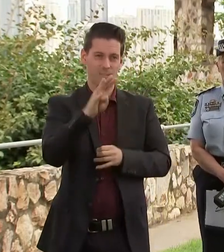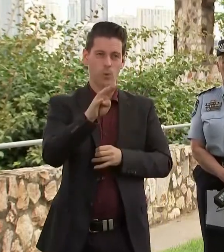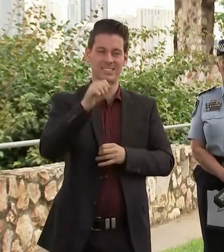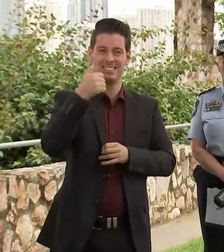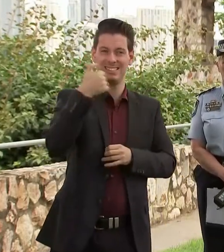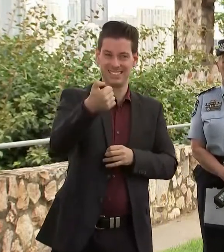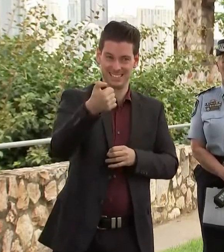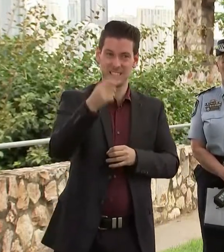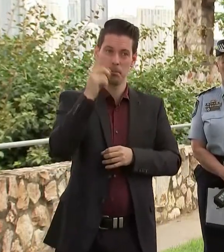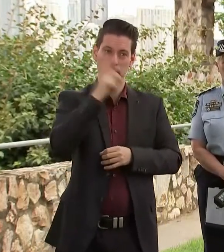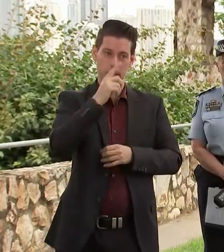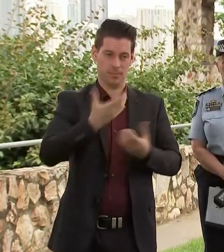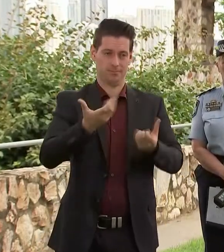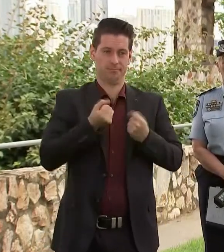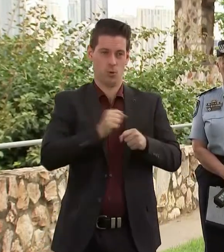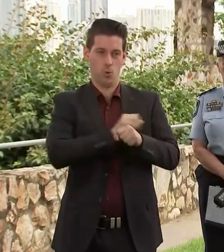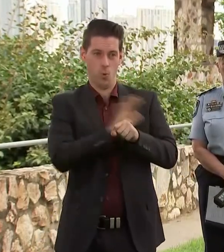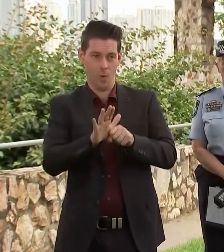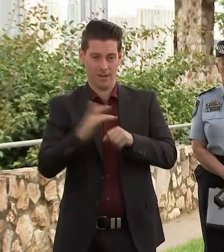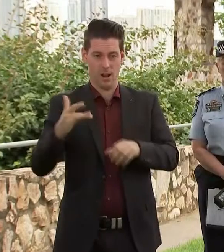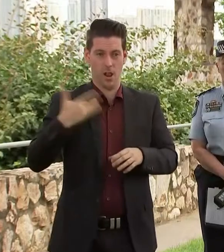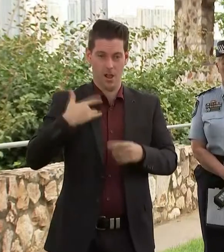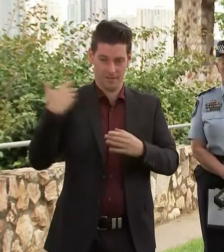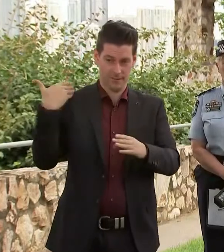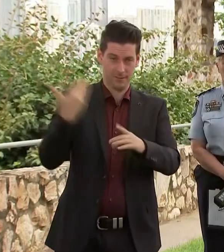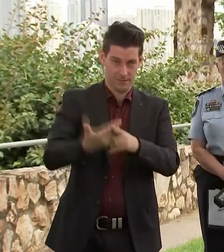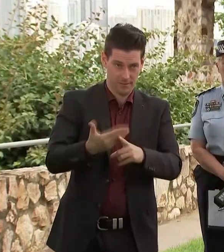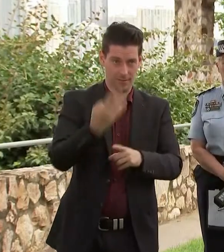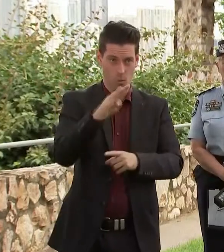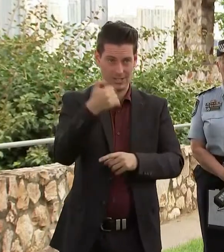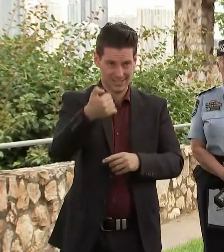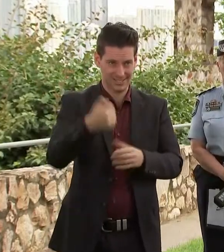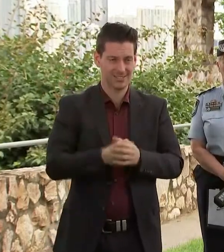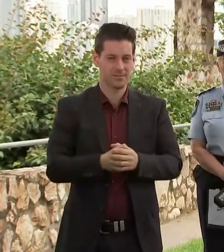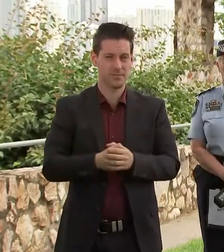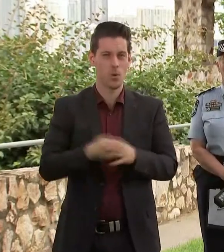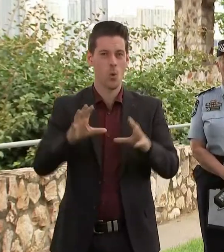cases, I'm sorry to say, and our total case number is